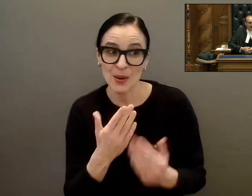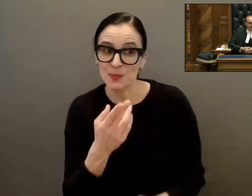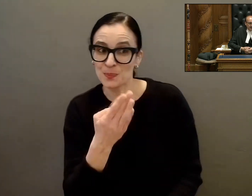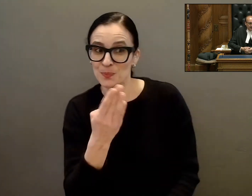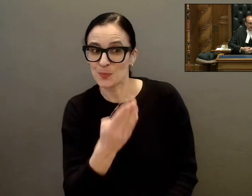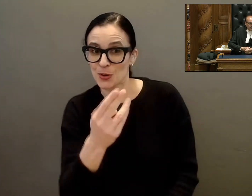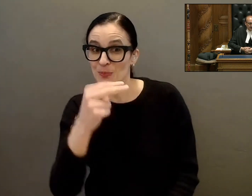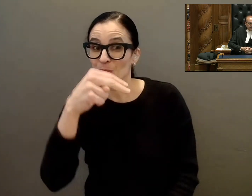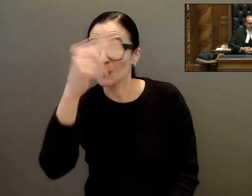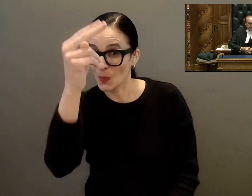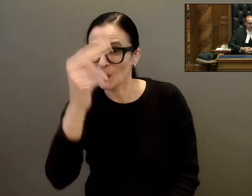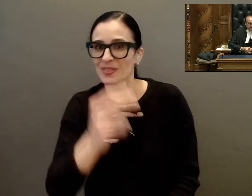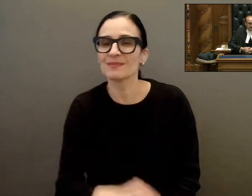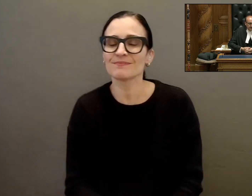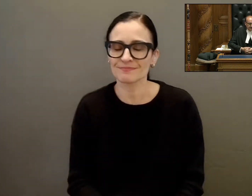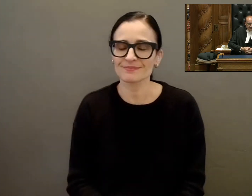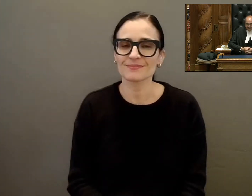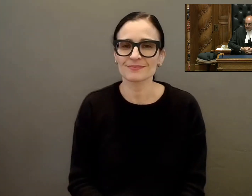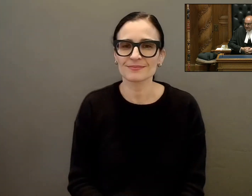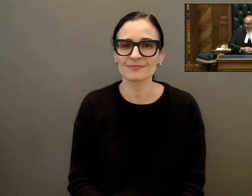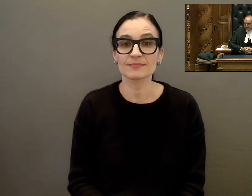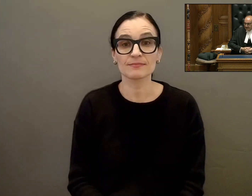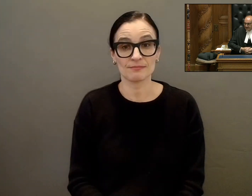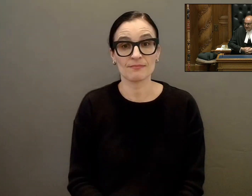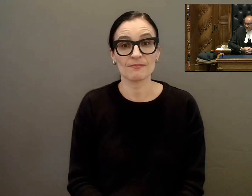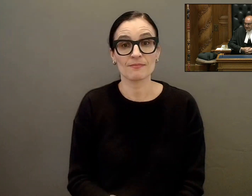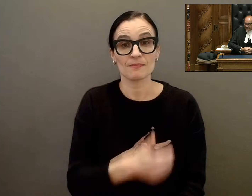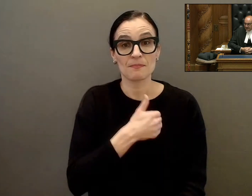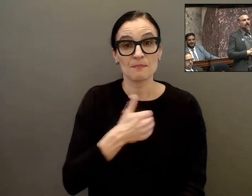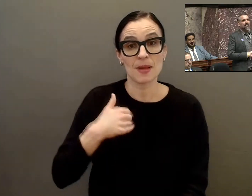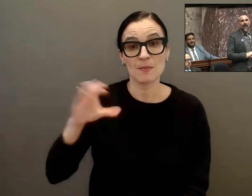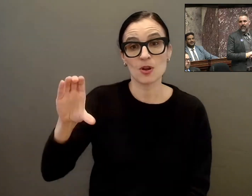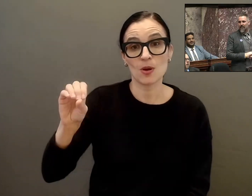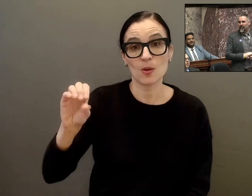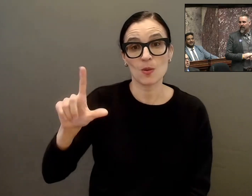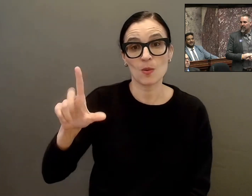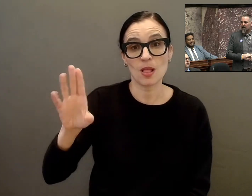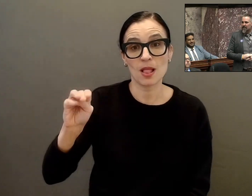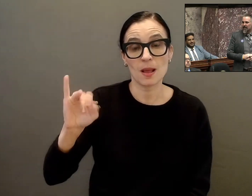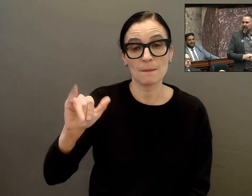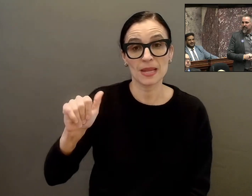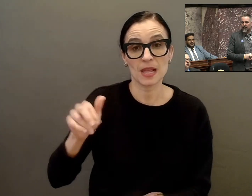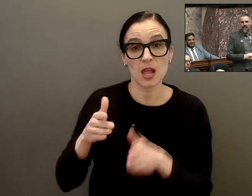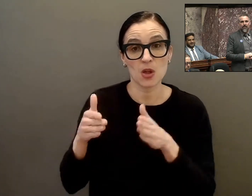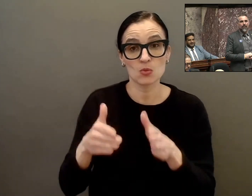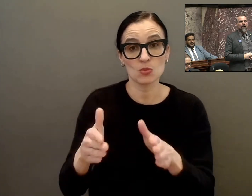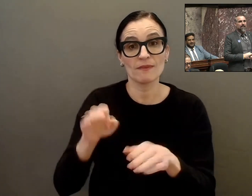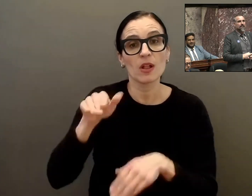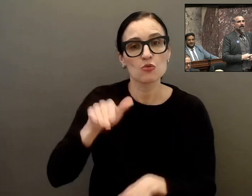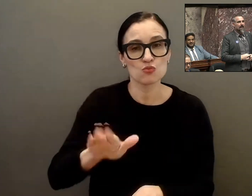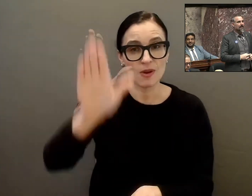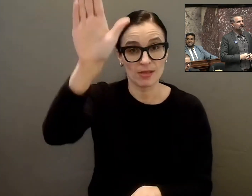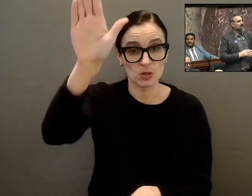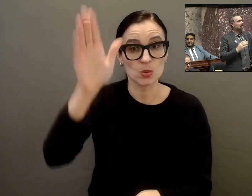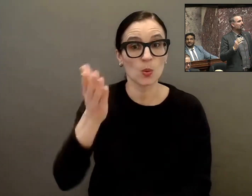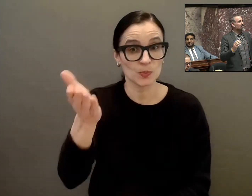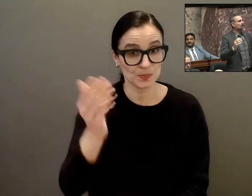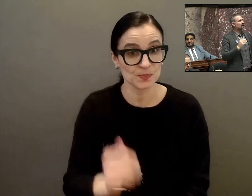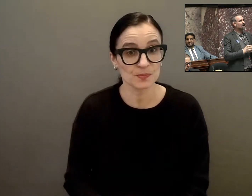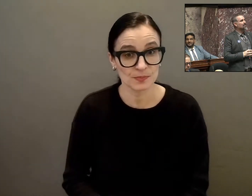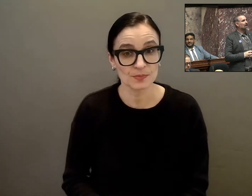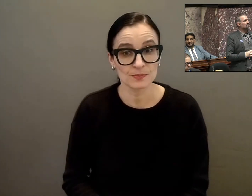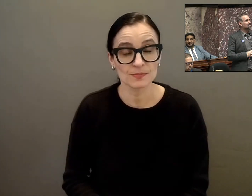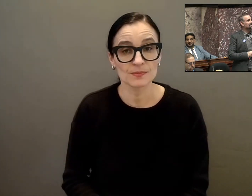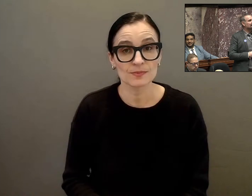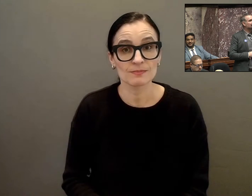Columbia River Revelstoke. Thank you, Mr. Speaker. It's been a tremendous honor this week to have lots of family in attendance from the East Kootenays. Just a couple of more